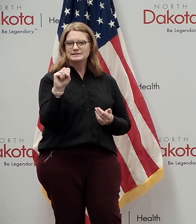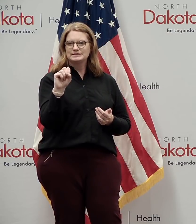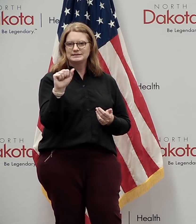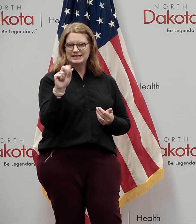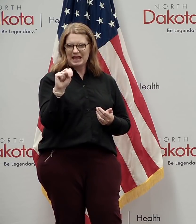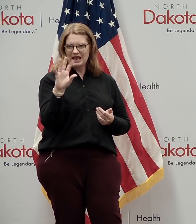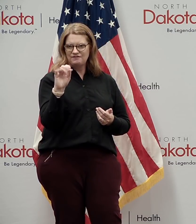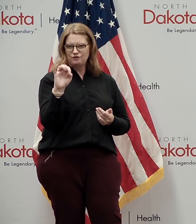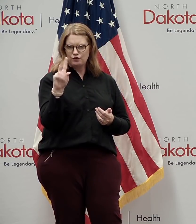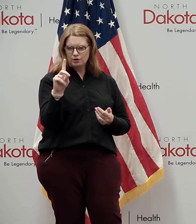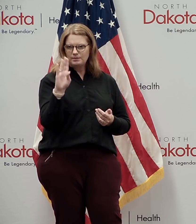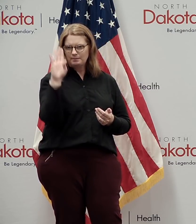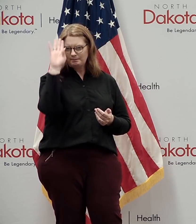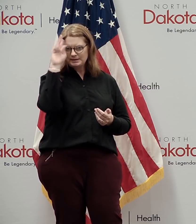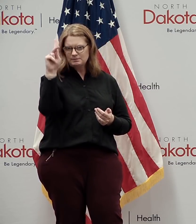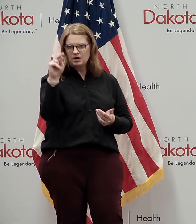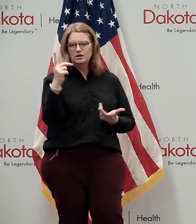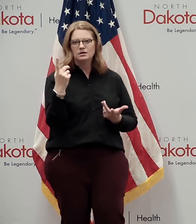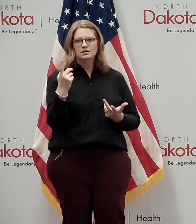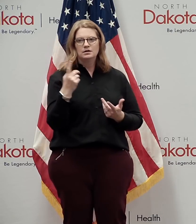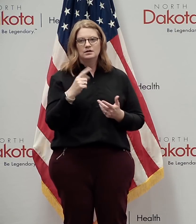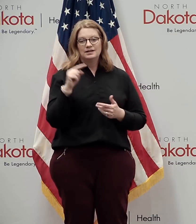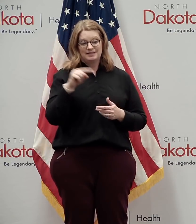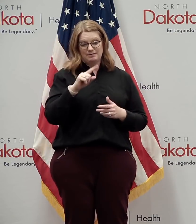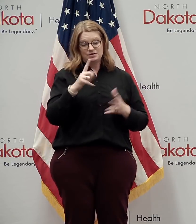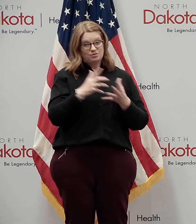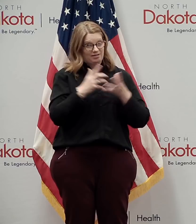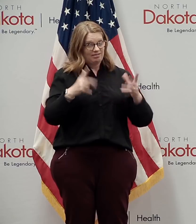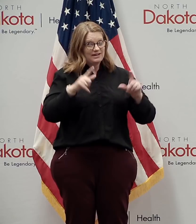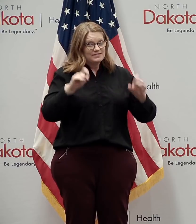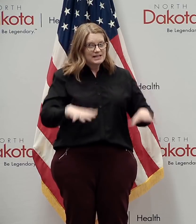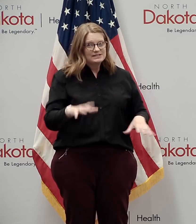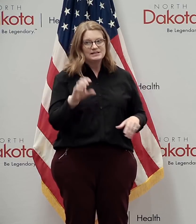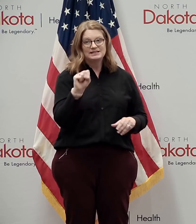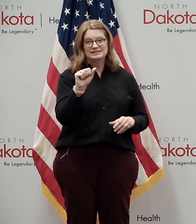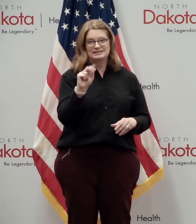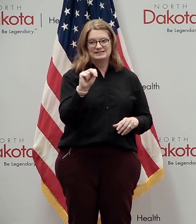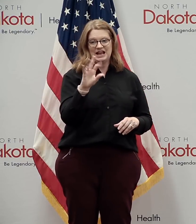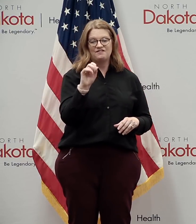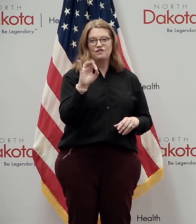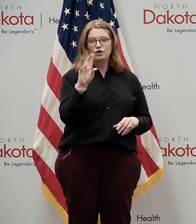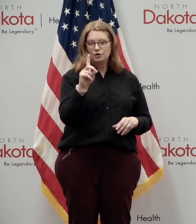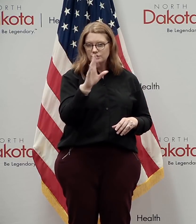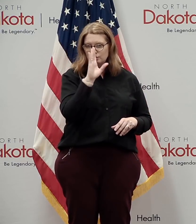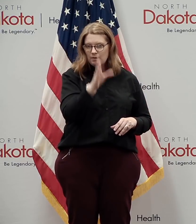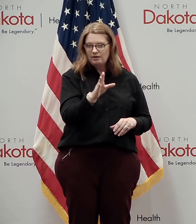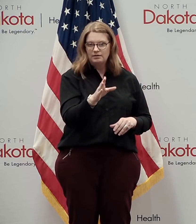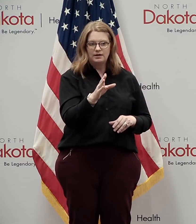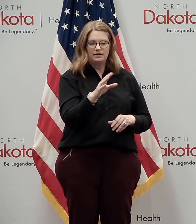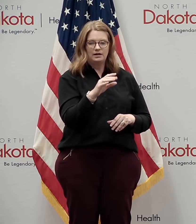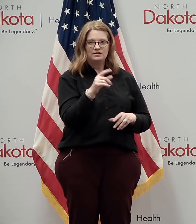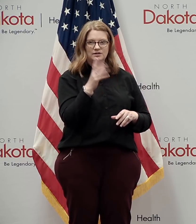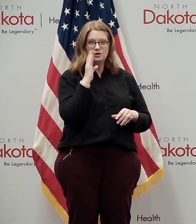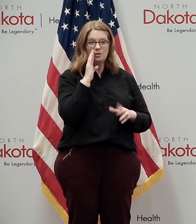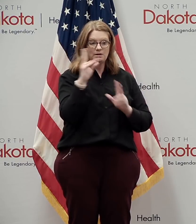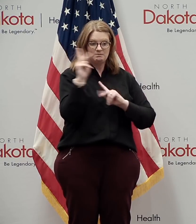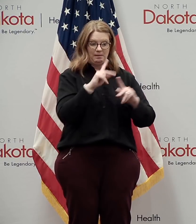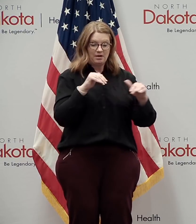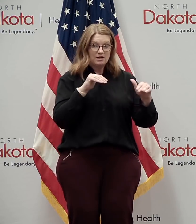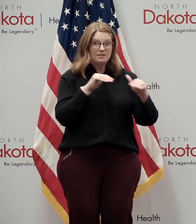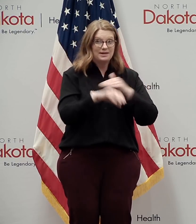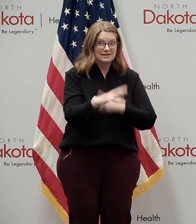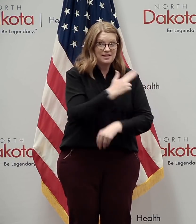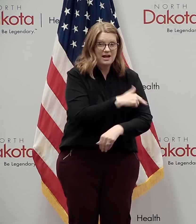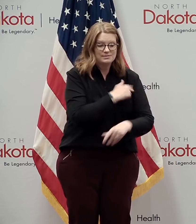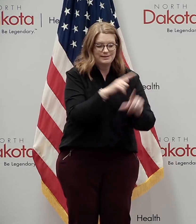was online. They've been doing a lot of testing. Sanford directly point of care on all the admits that are coming in, but